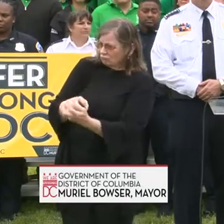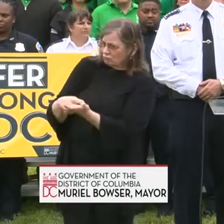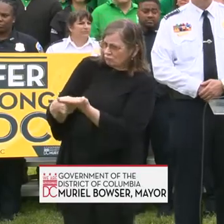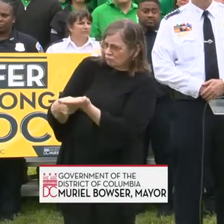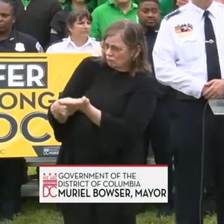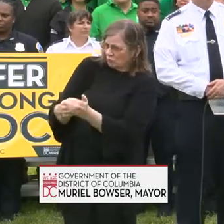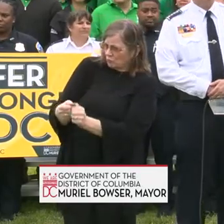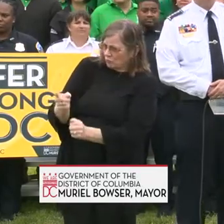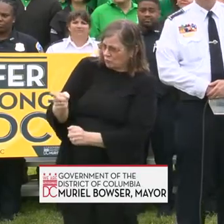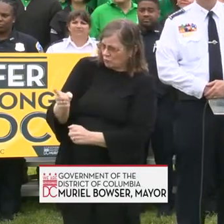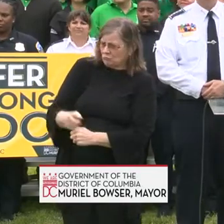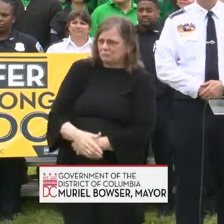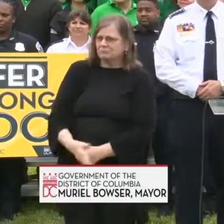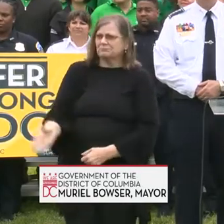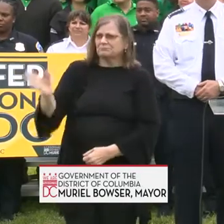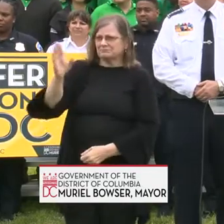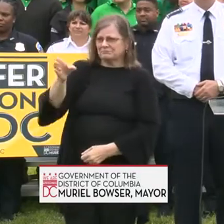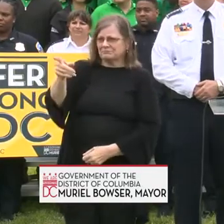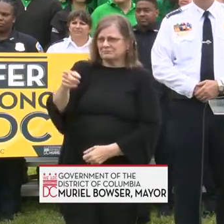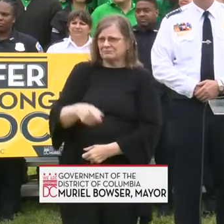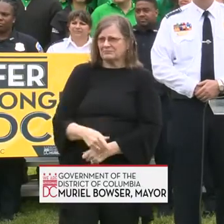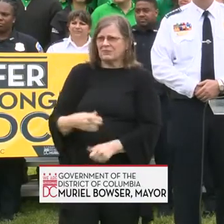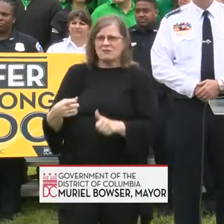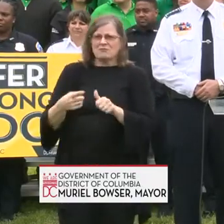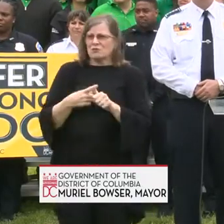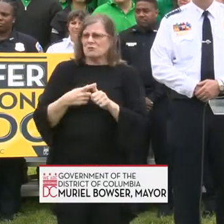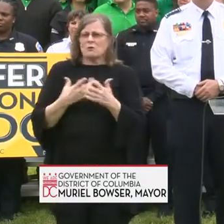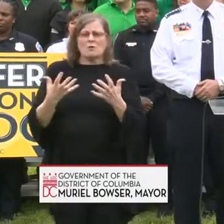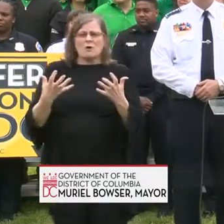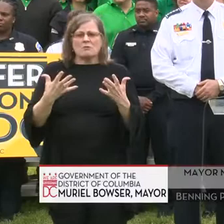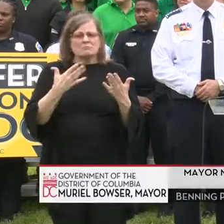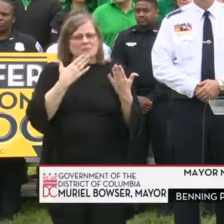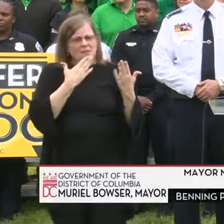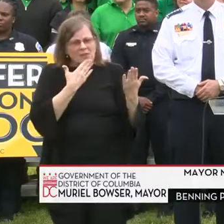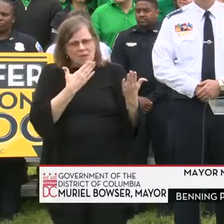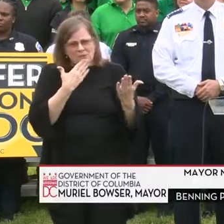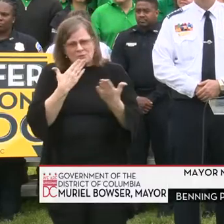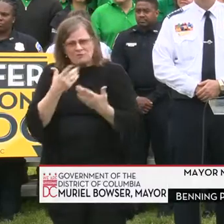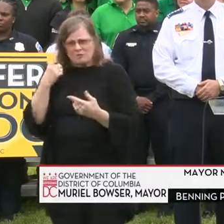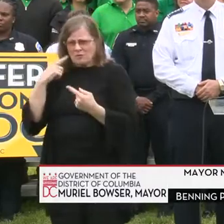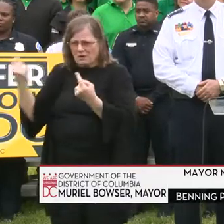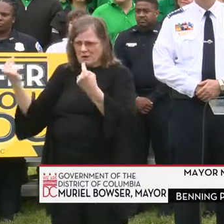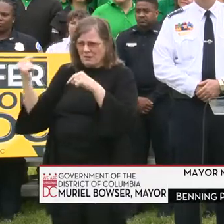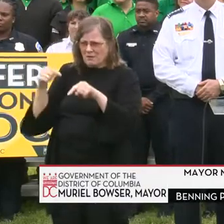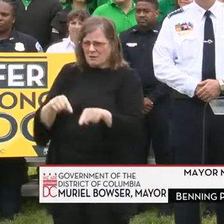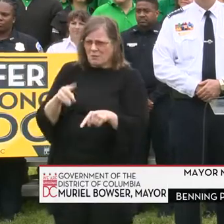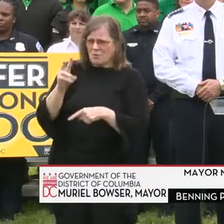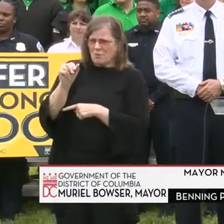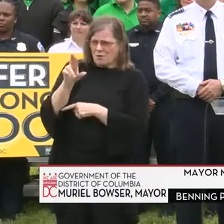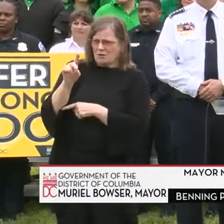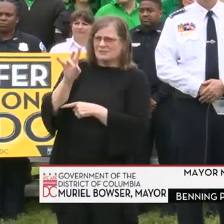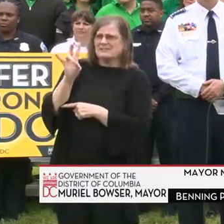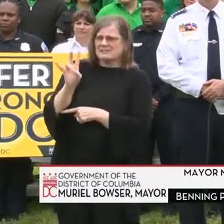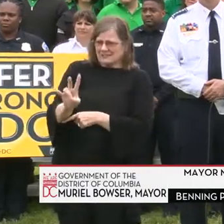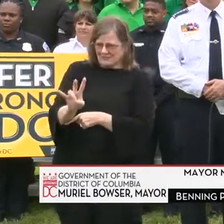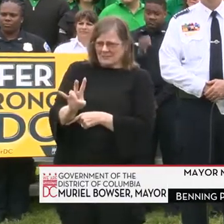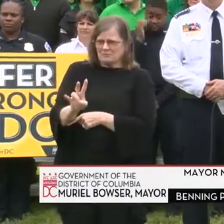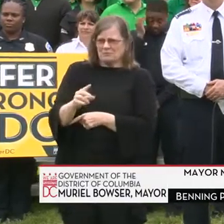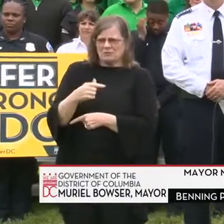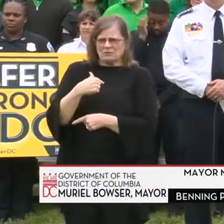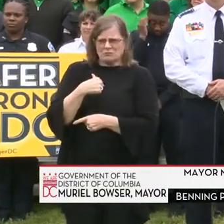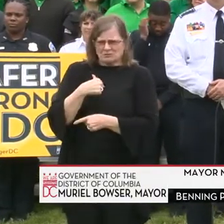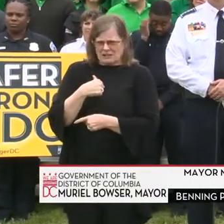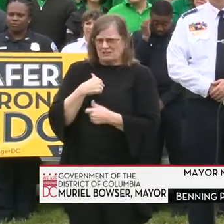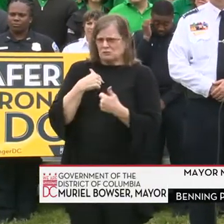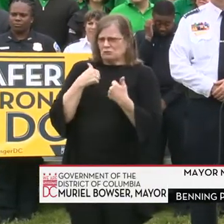you, ma'am. Yes, ma'am. First of all, I'd like to say thank you for coming to see about Ward 7. Yes, ma'am. And I'm challenged